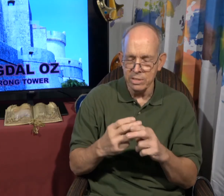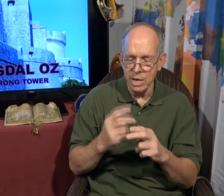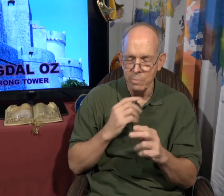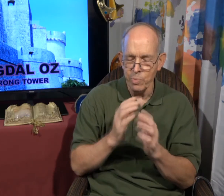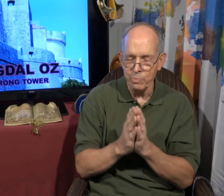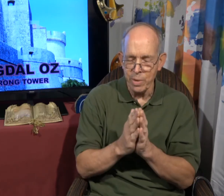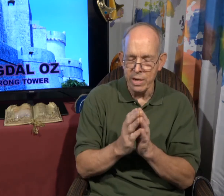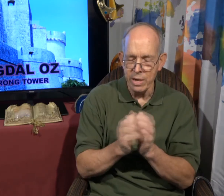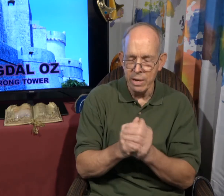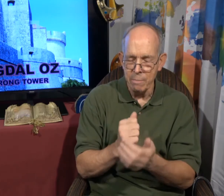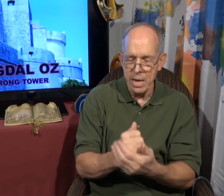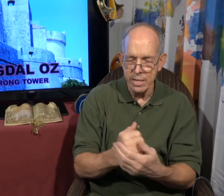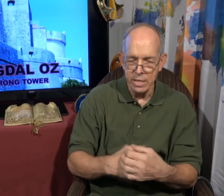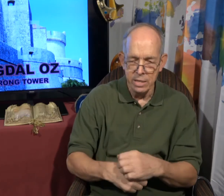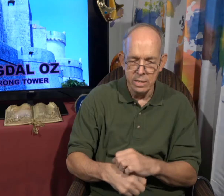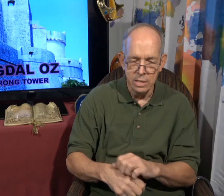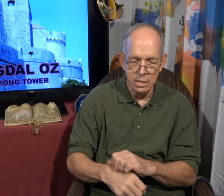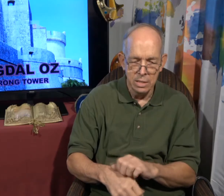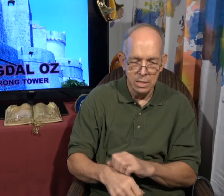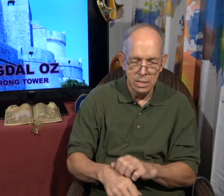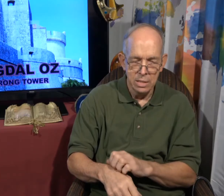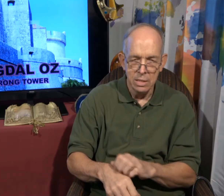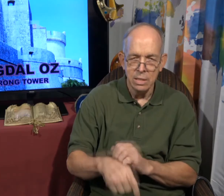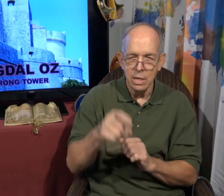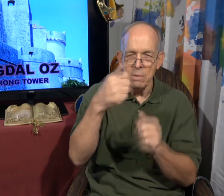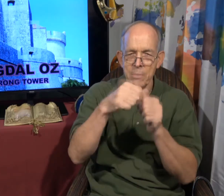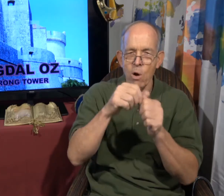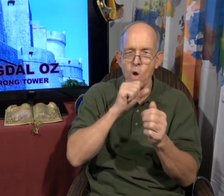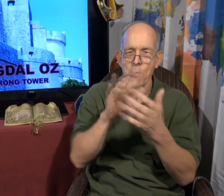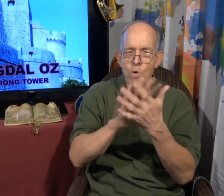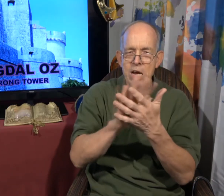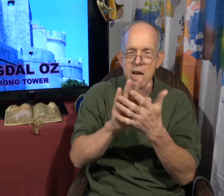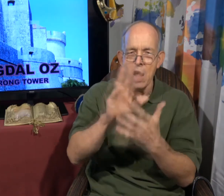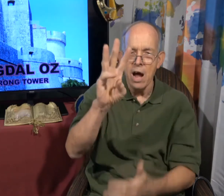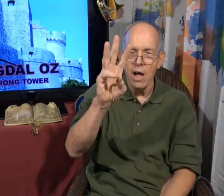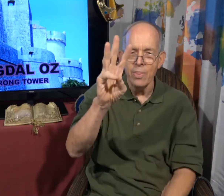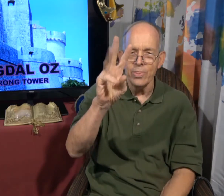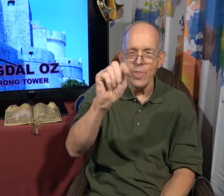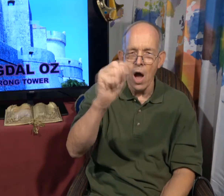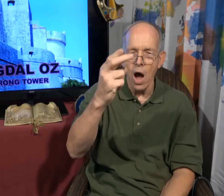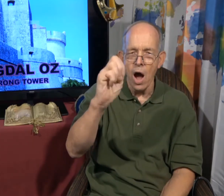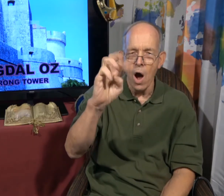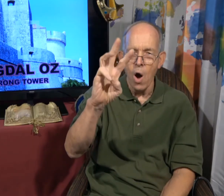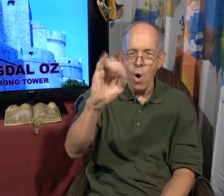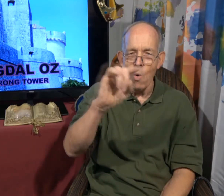us for hour. Blessed be Jesus' name, we pray. Amen.